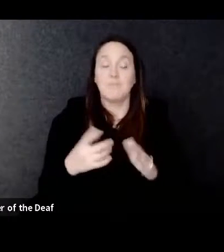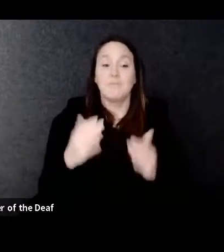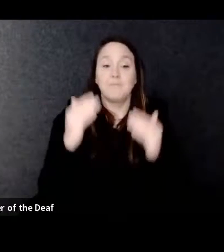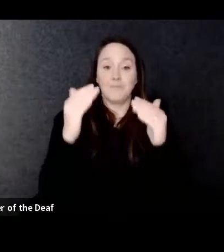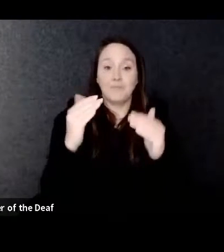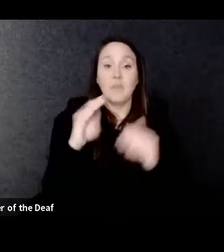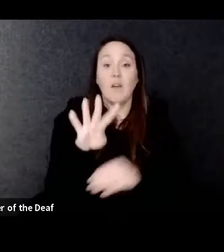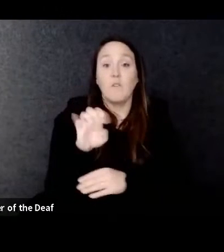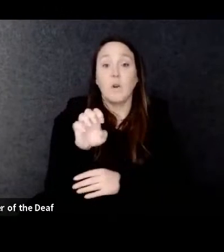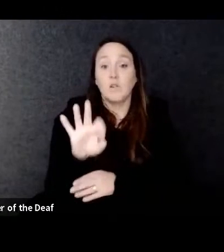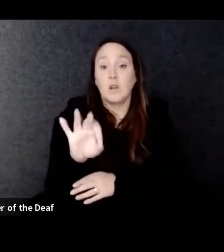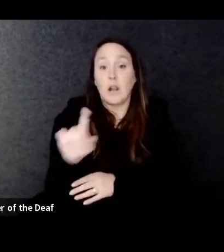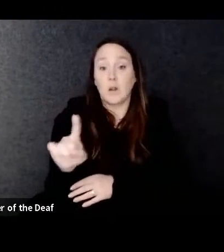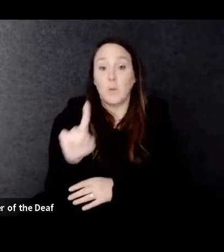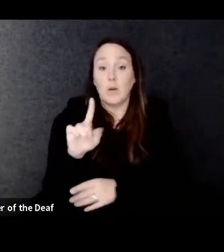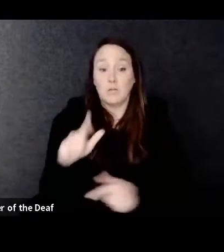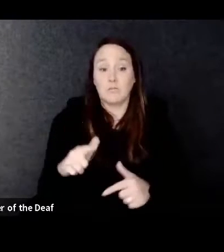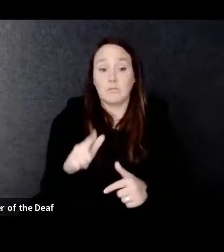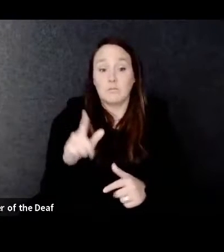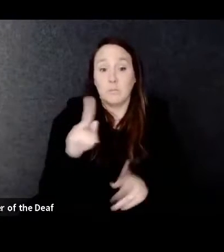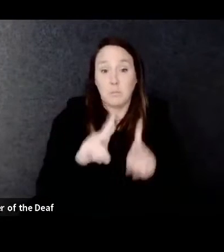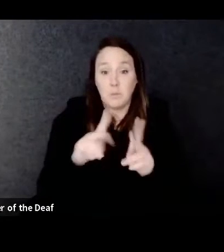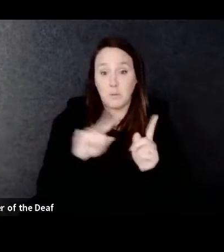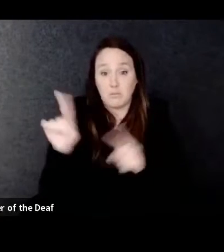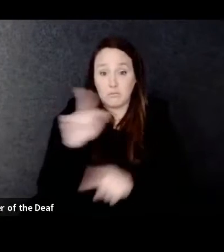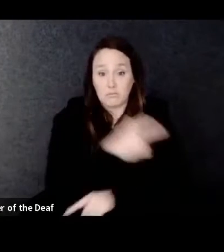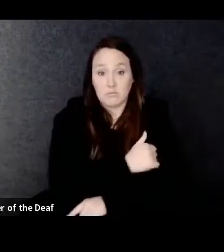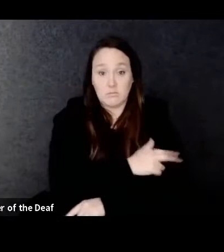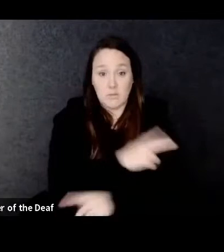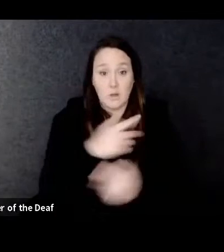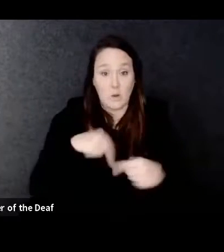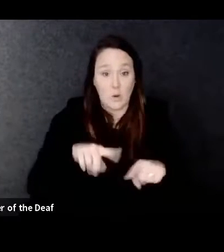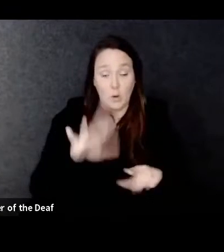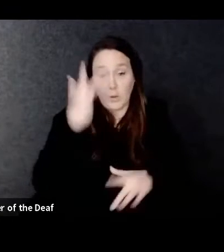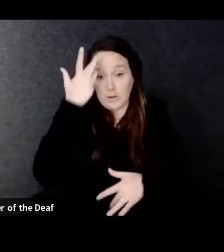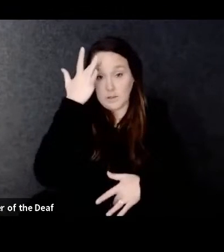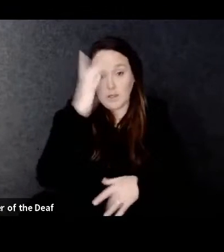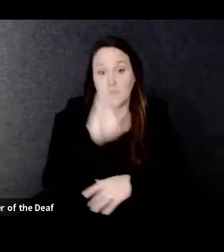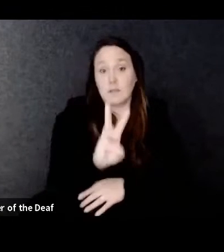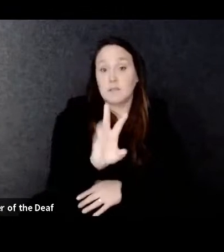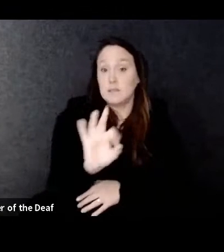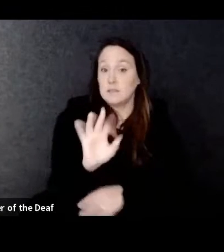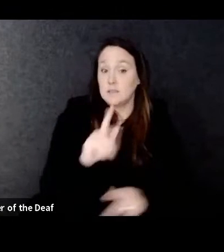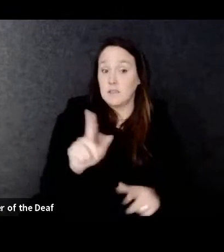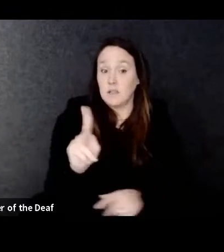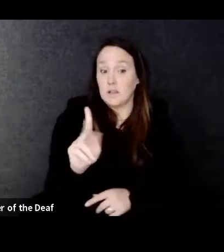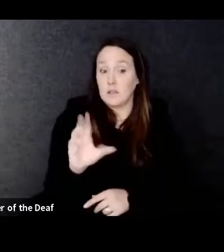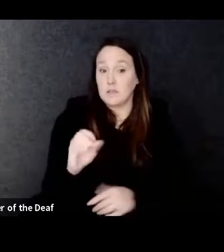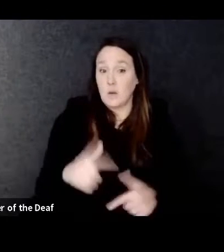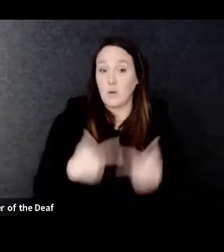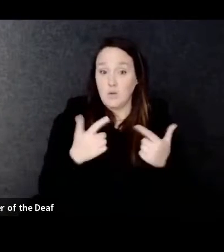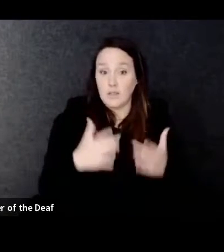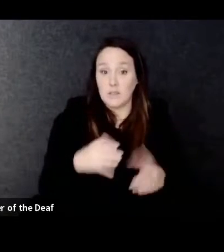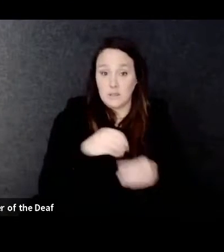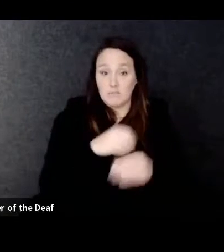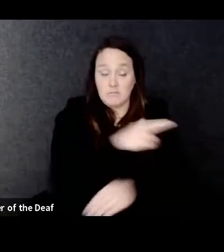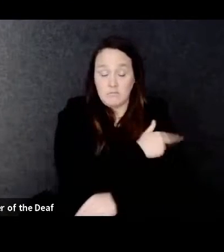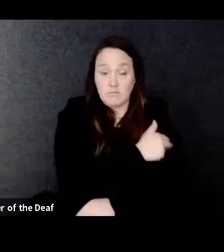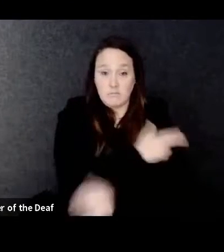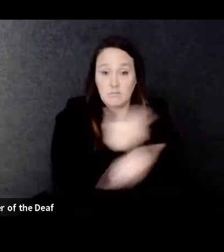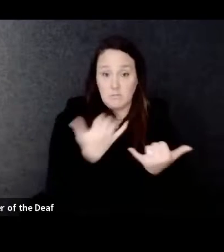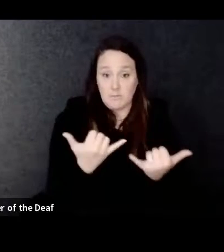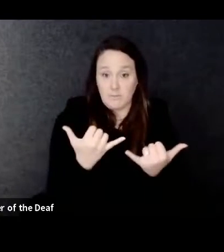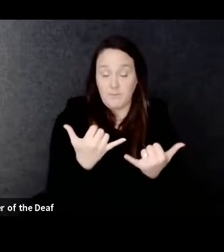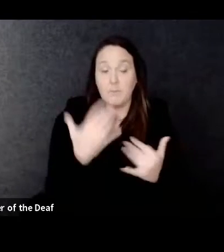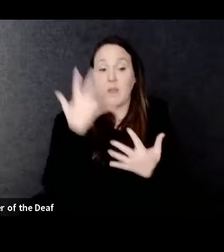491 individuals have been hospitalized at some point in their illness. 69 Knox County residents are currently hospitalized. And